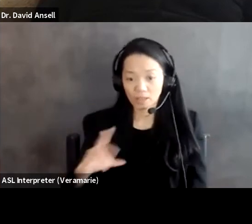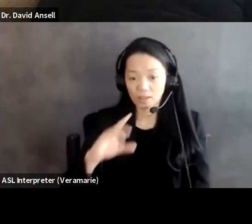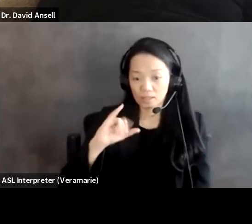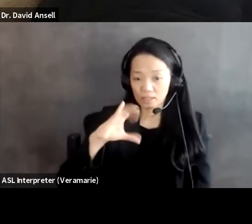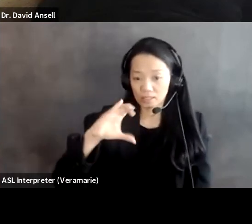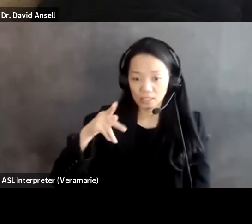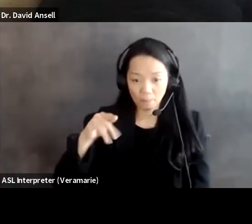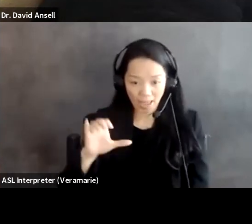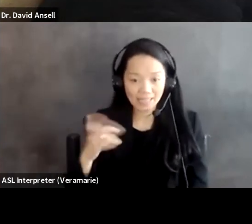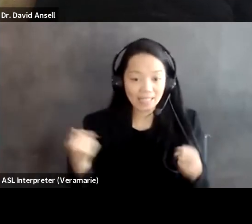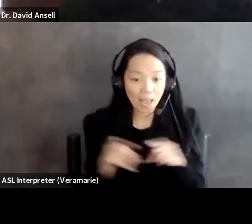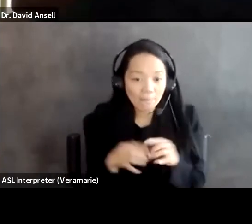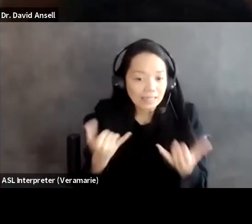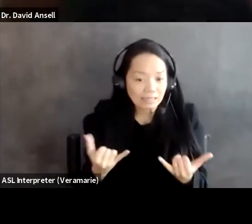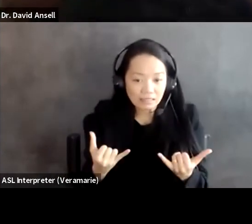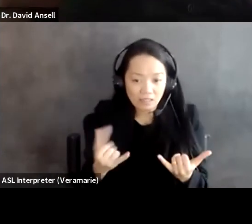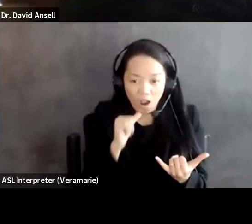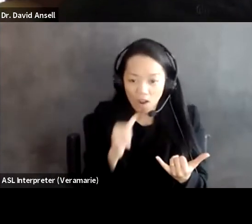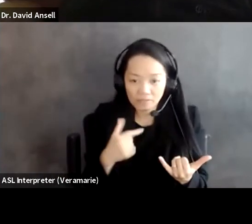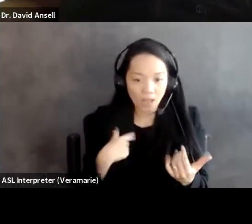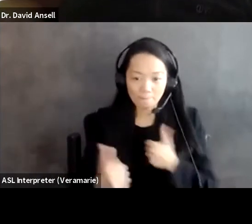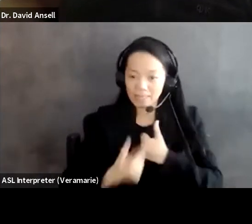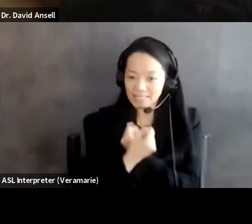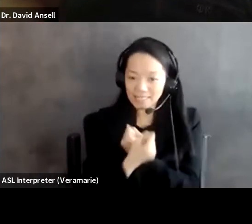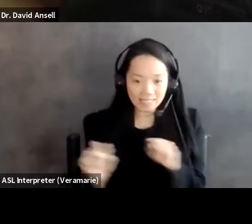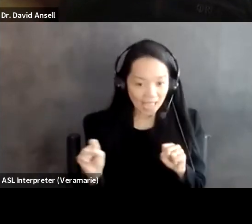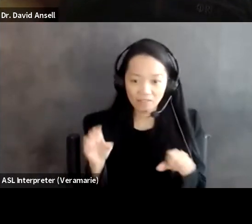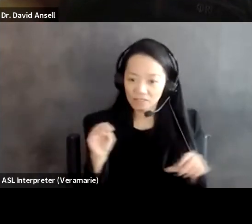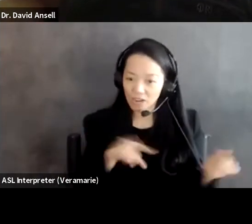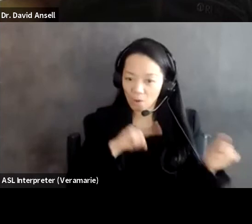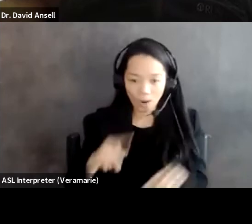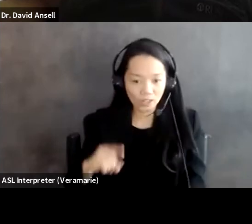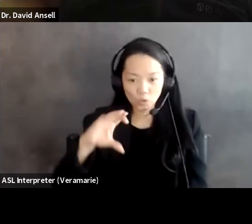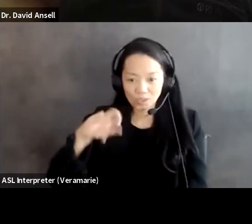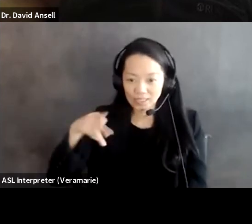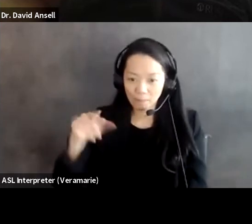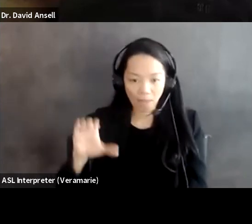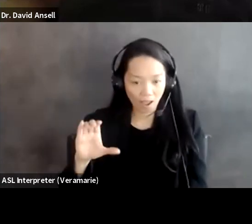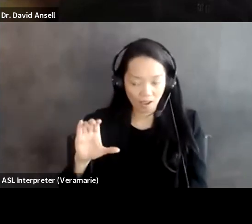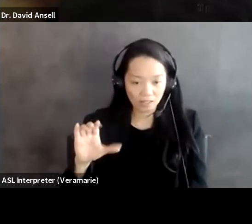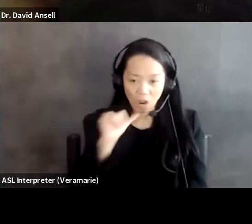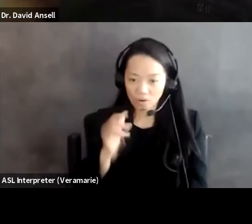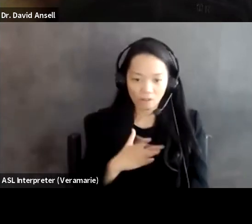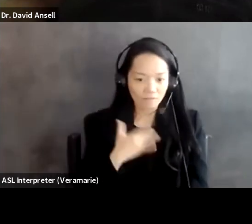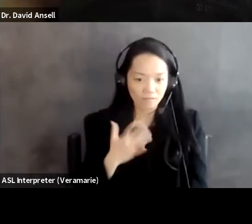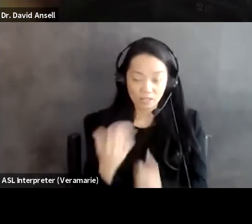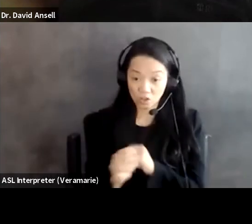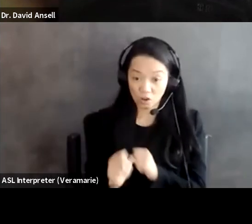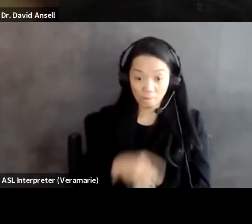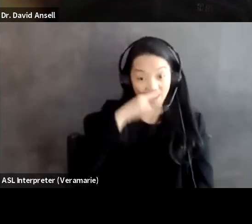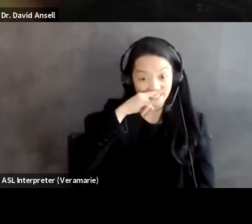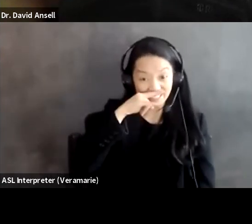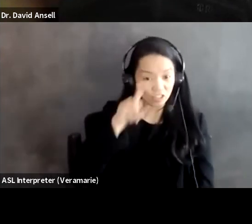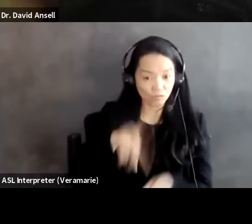today. I would not be physically safe if I went to CPAC, and I would not be able to take my kids